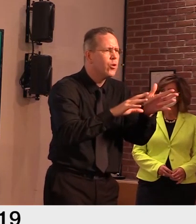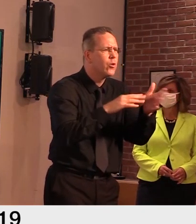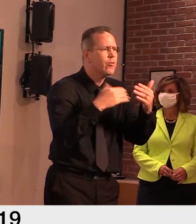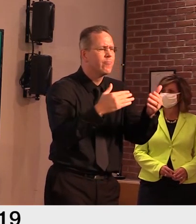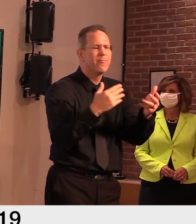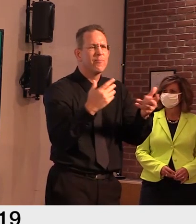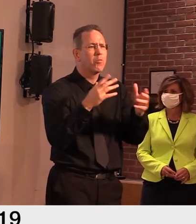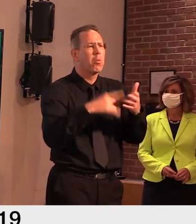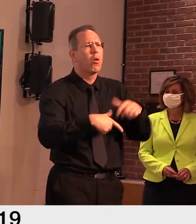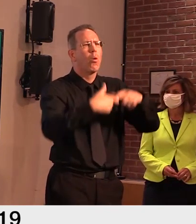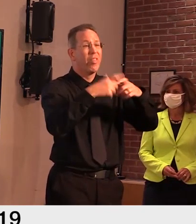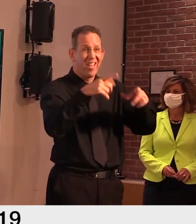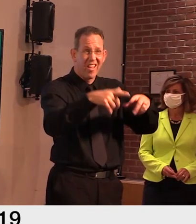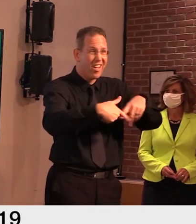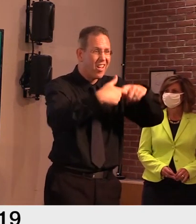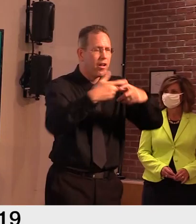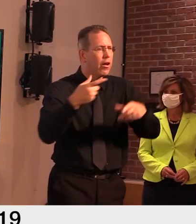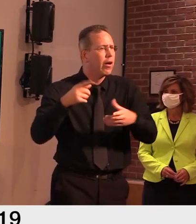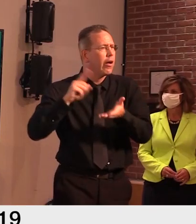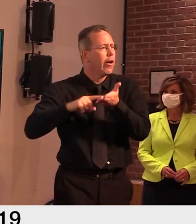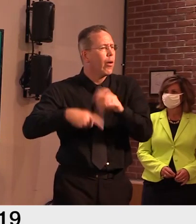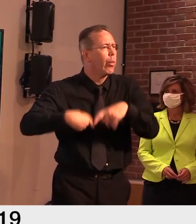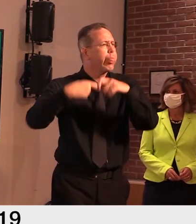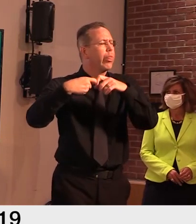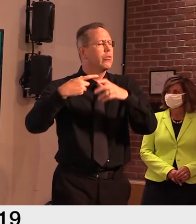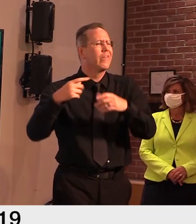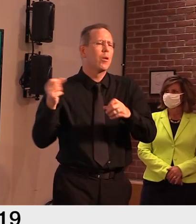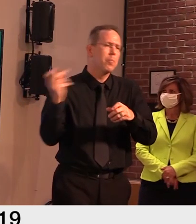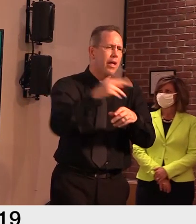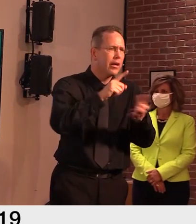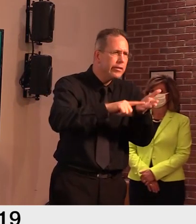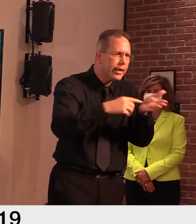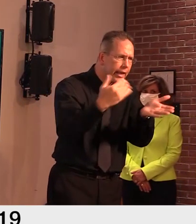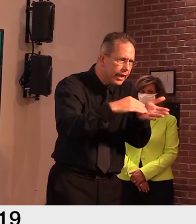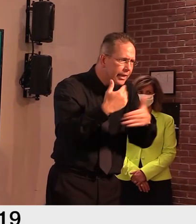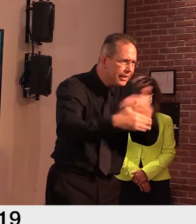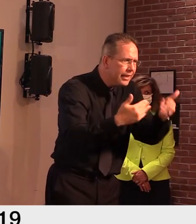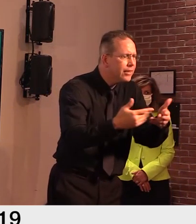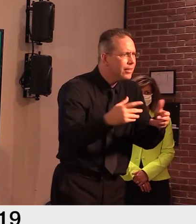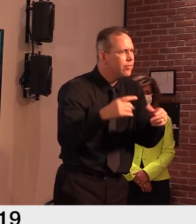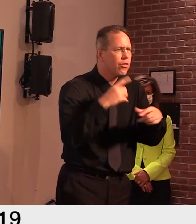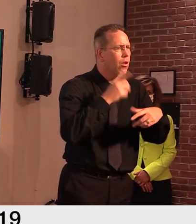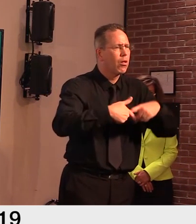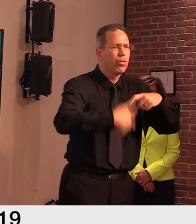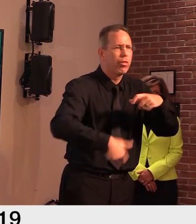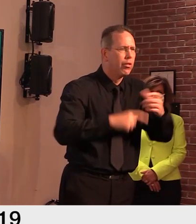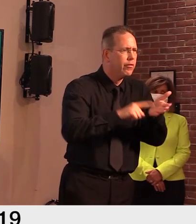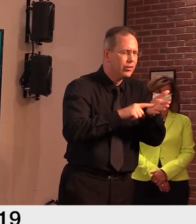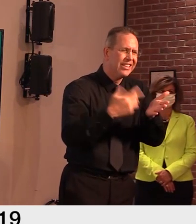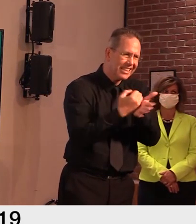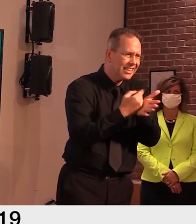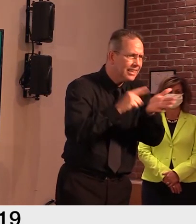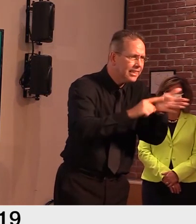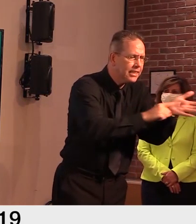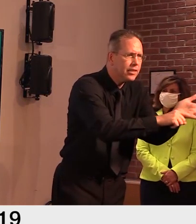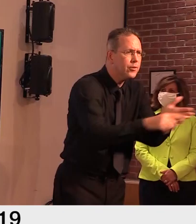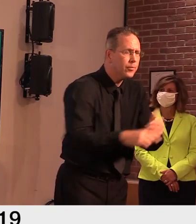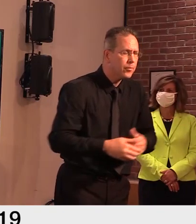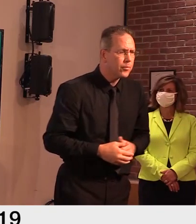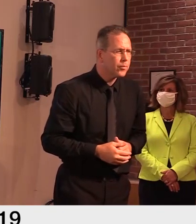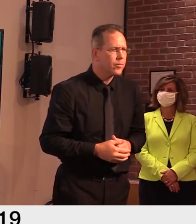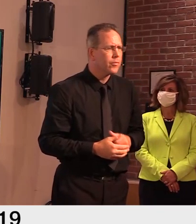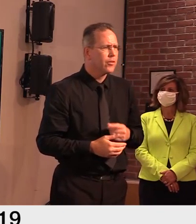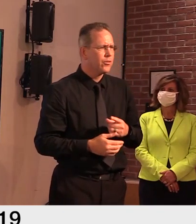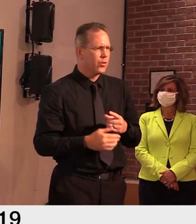stop the investigation at the Chittenden Regional Correctional Facility, as well as all our facilities. We're going to restart